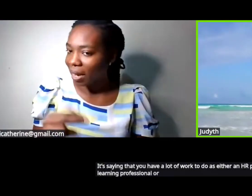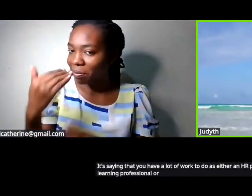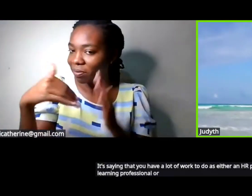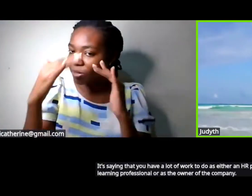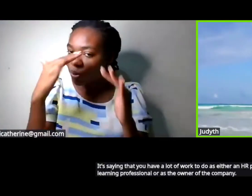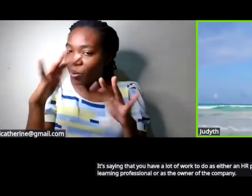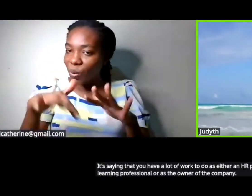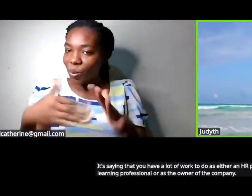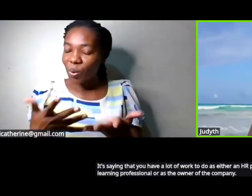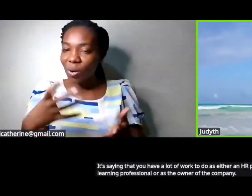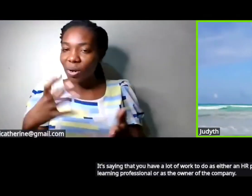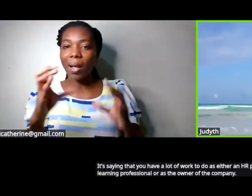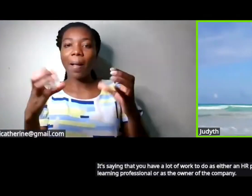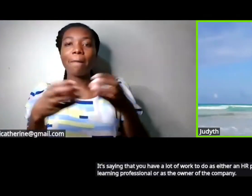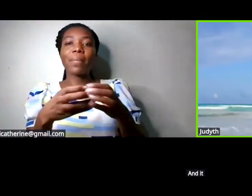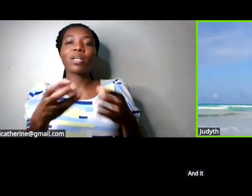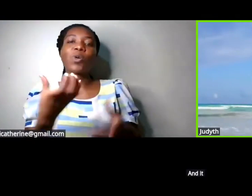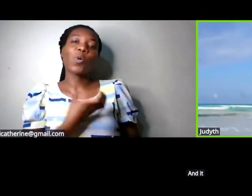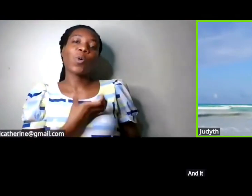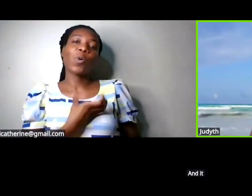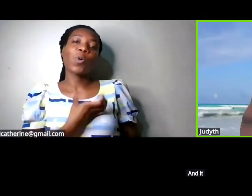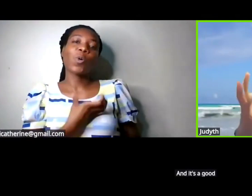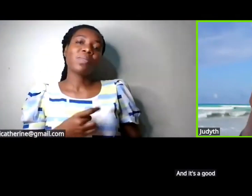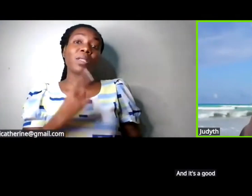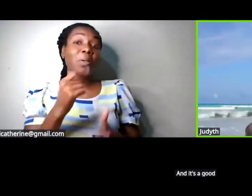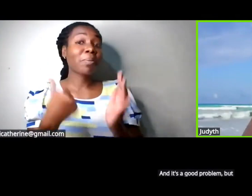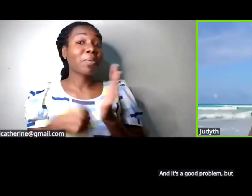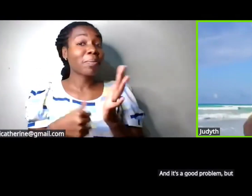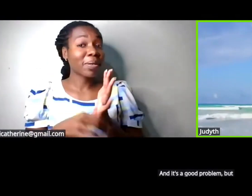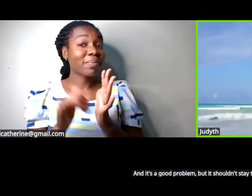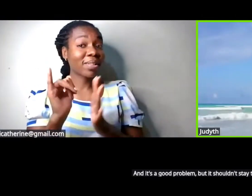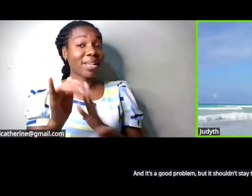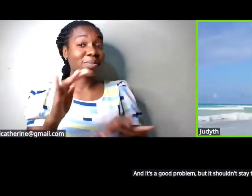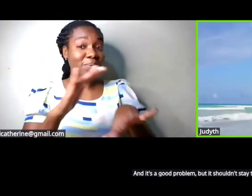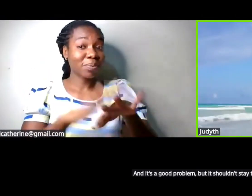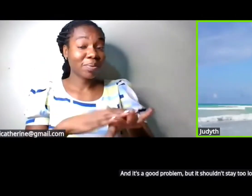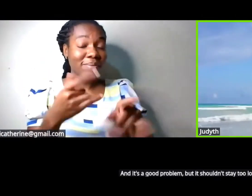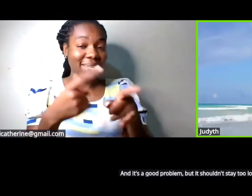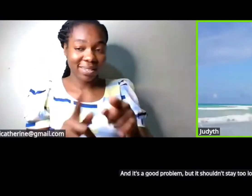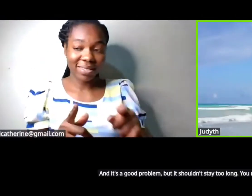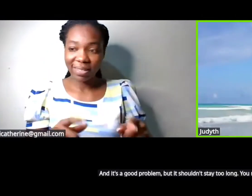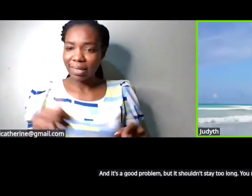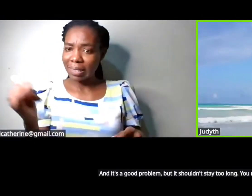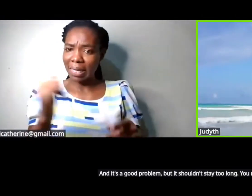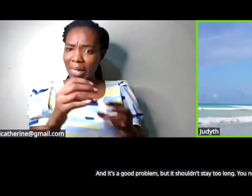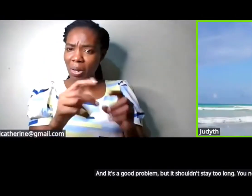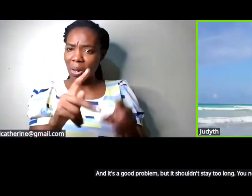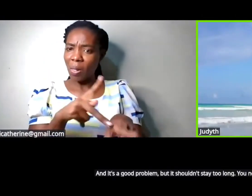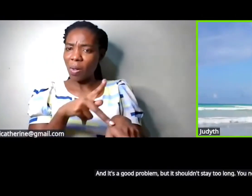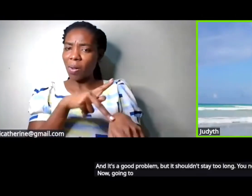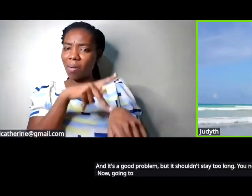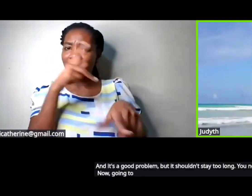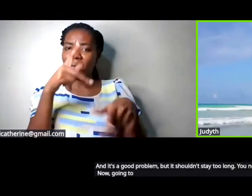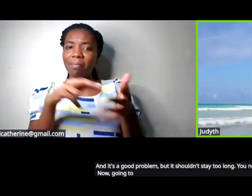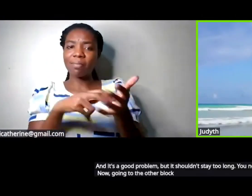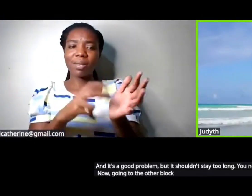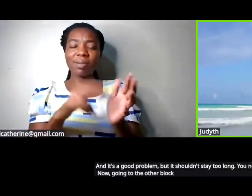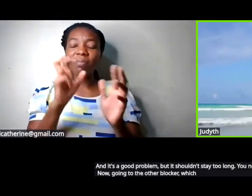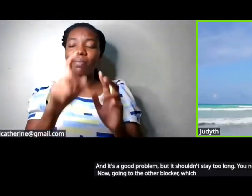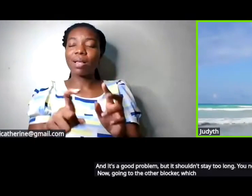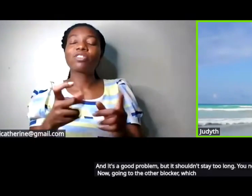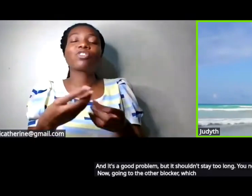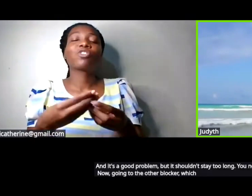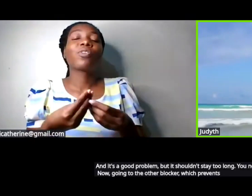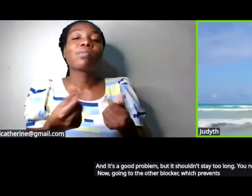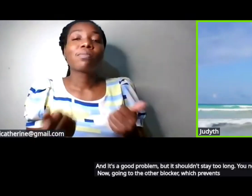company. And it's a good problem, but it shouldn't stay too long. You need to address it. Now, going to the other blocker, which prevents